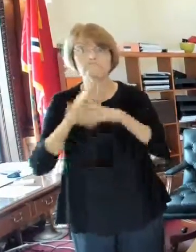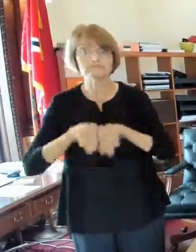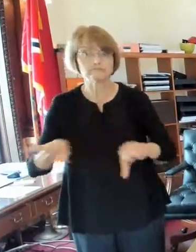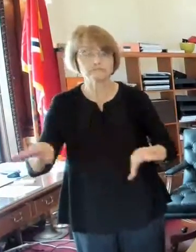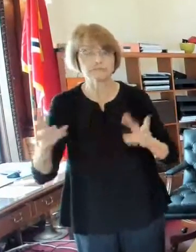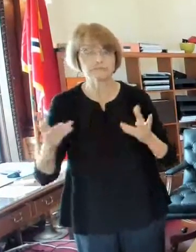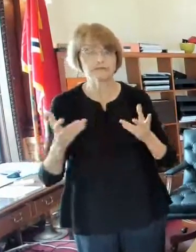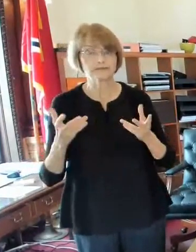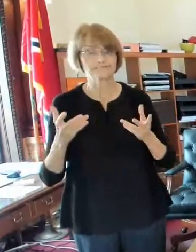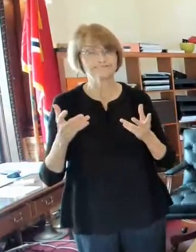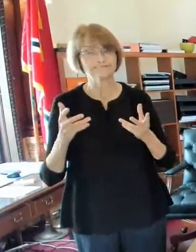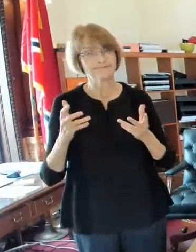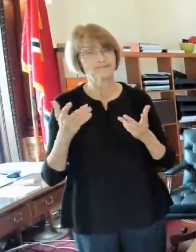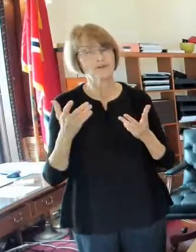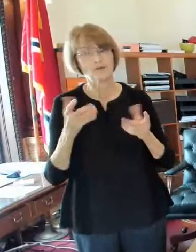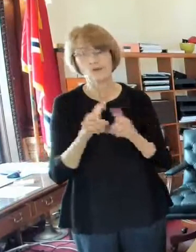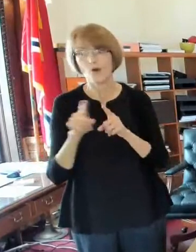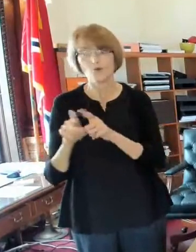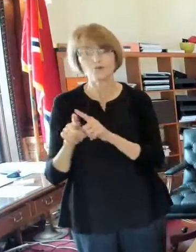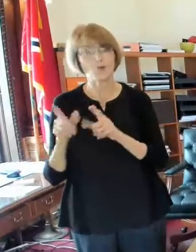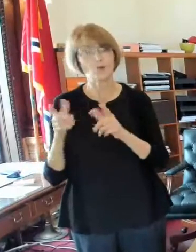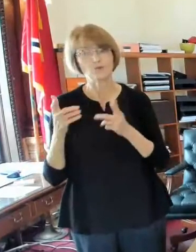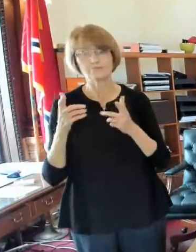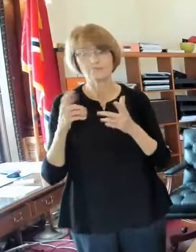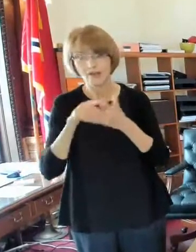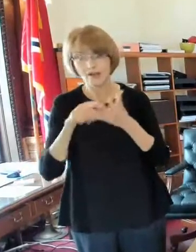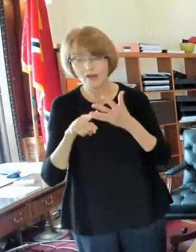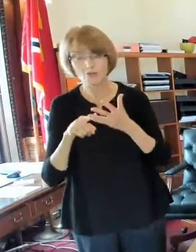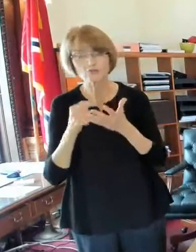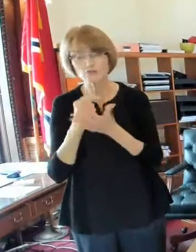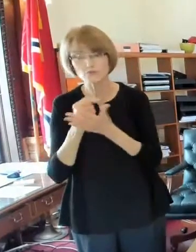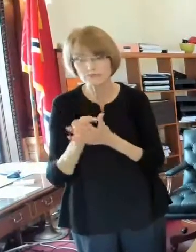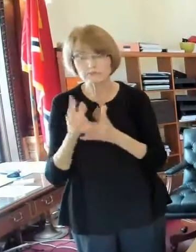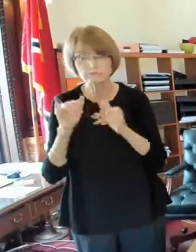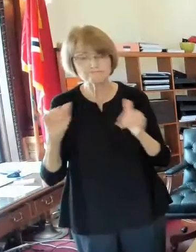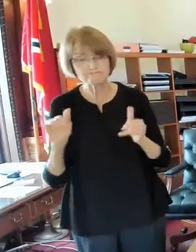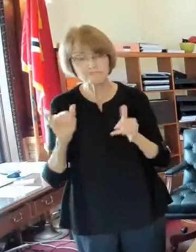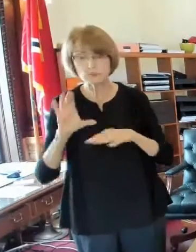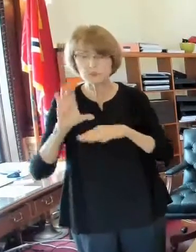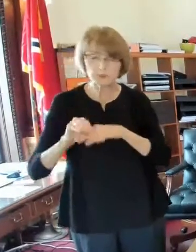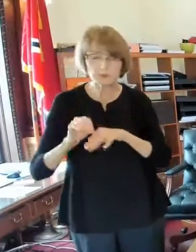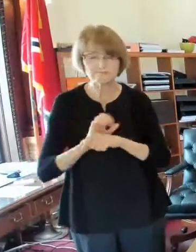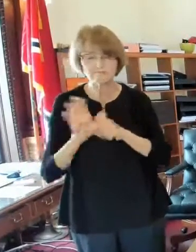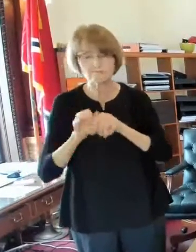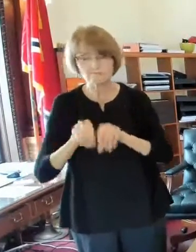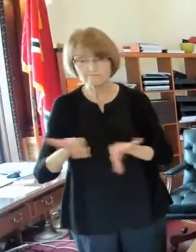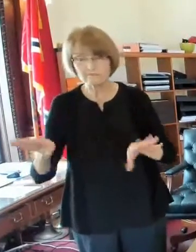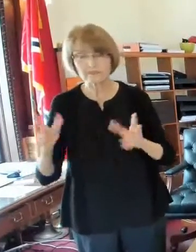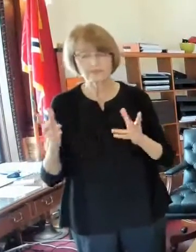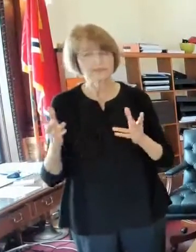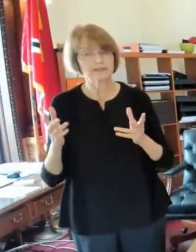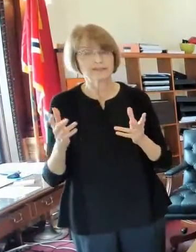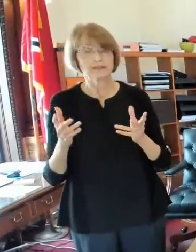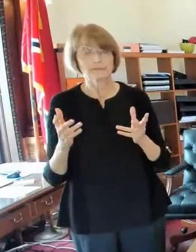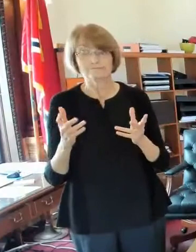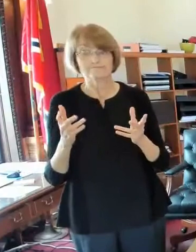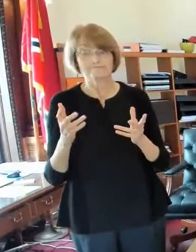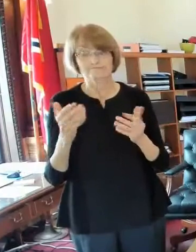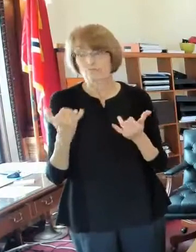and for other ways to tamp down the spread of COVID. But a vaccine seems to be the only thing that is